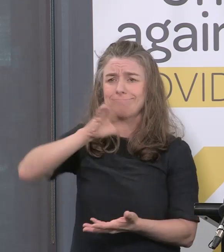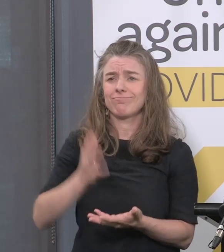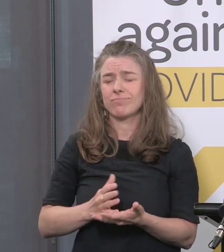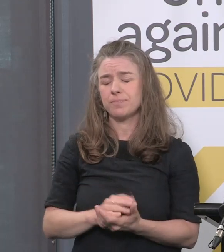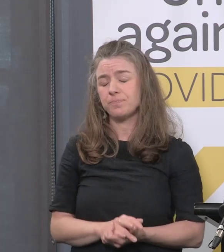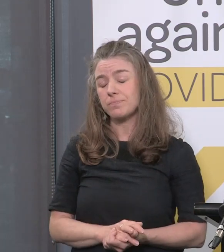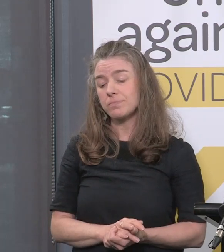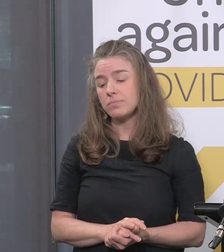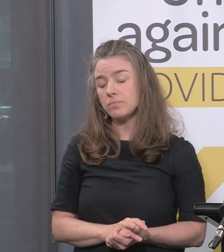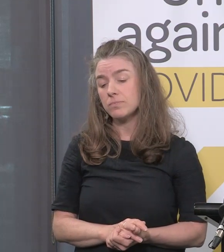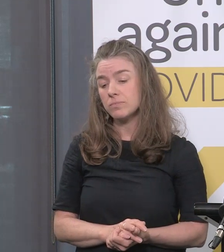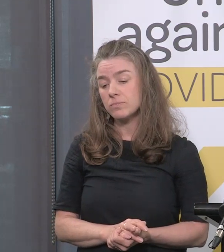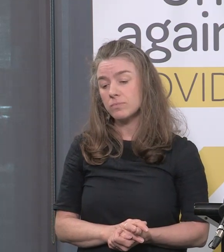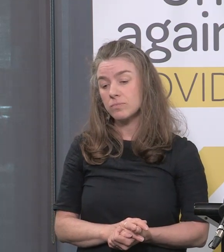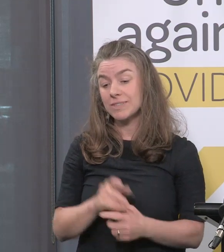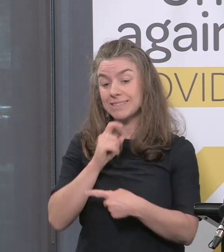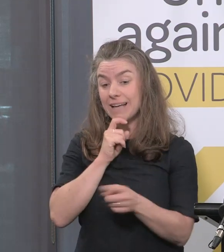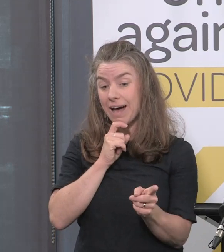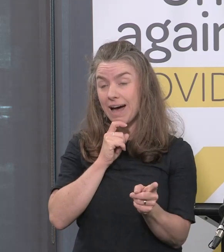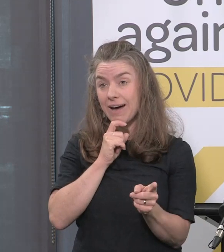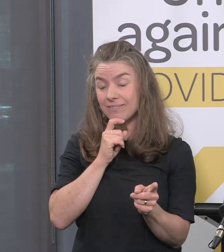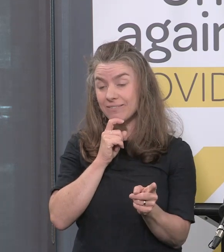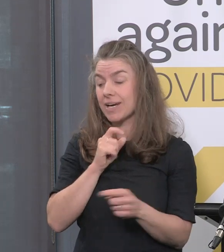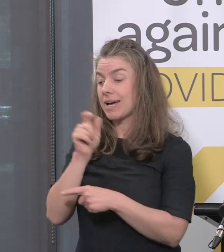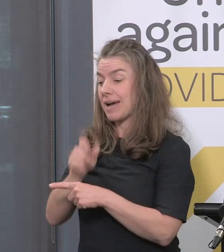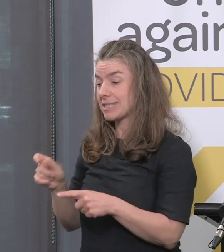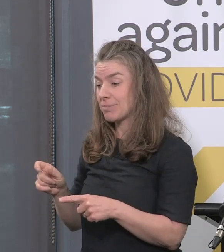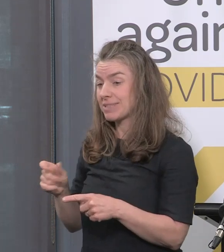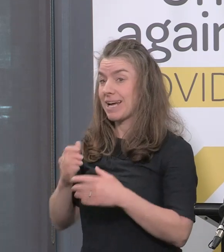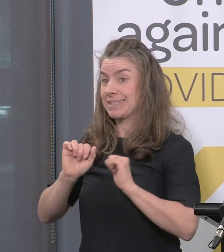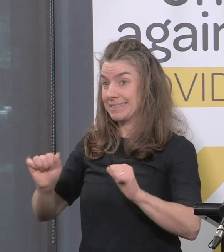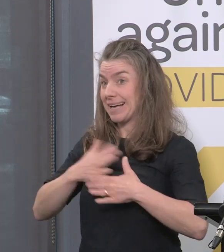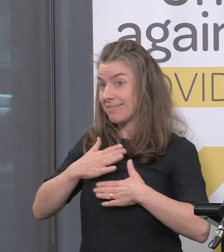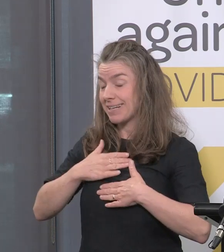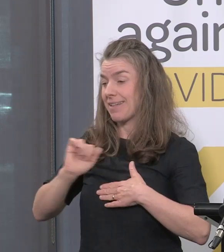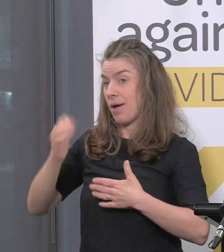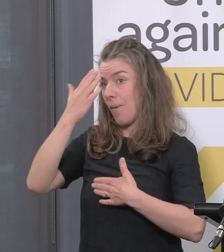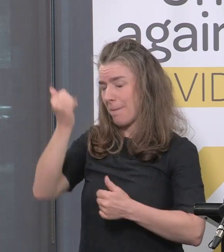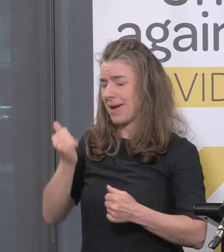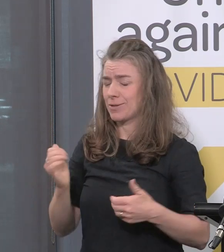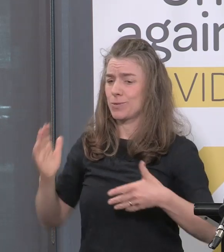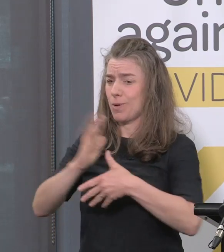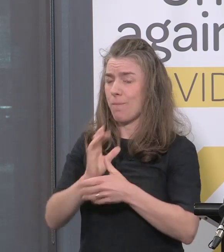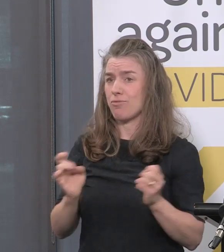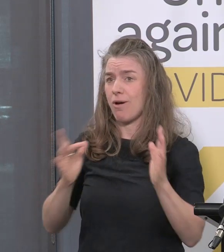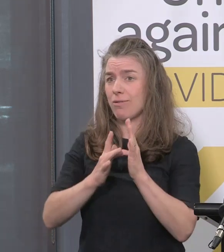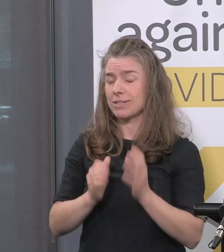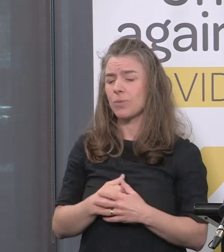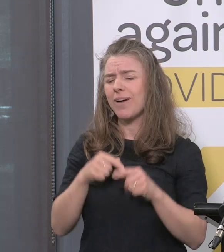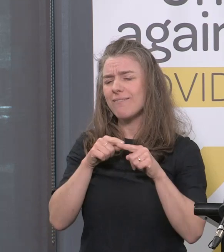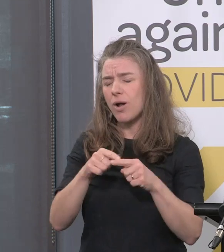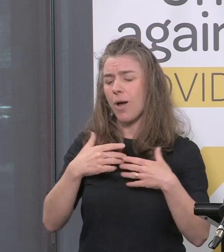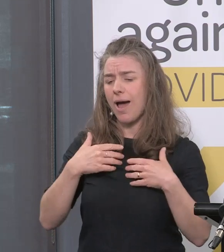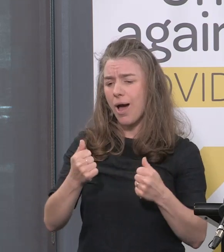The safety and well-being of our staff and customers are our top priority, and we're following health and safety